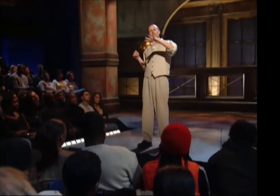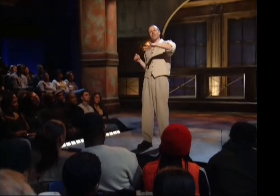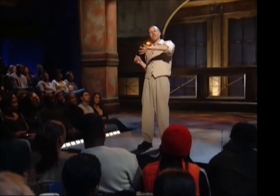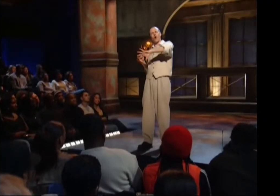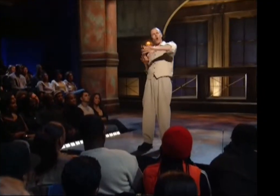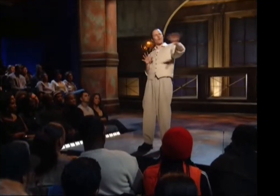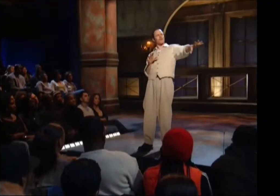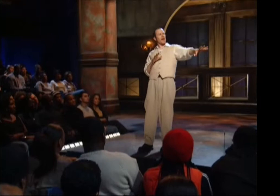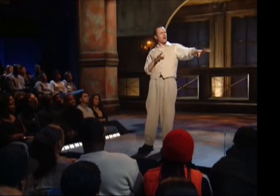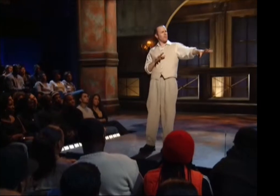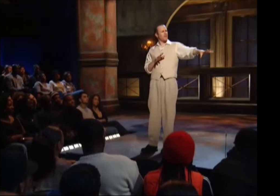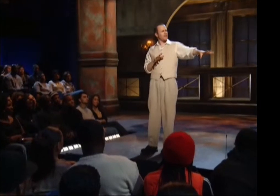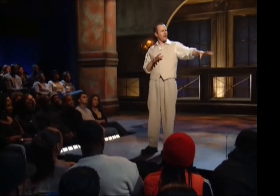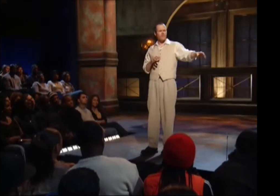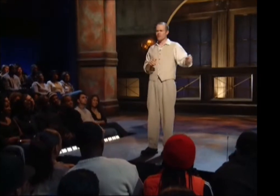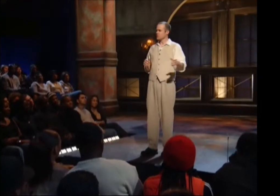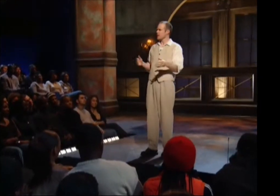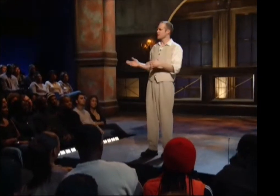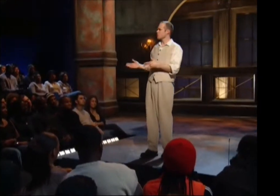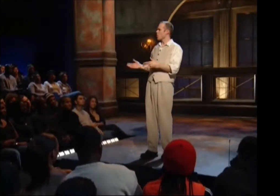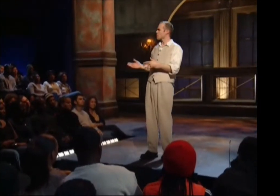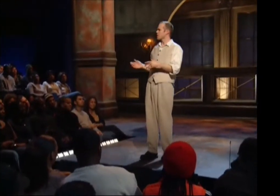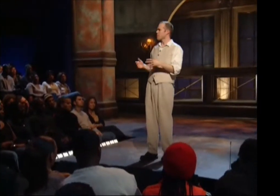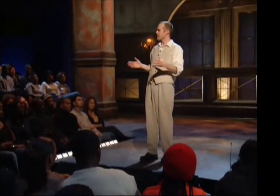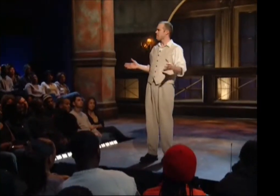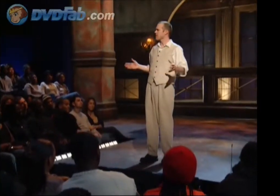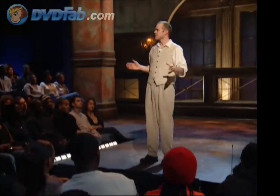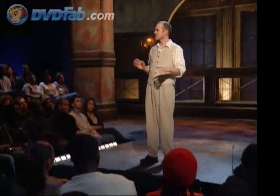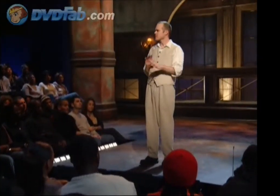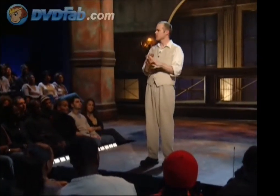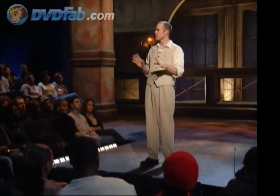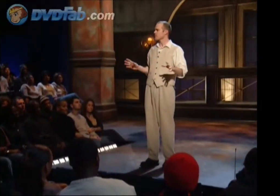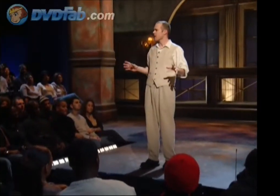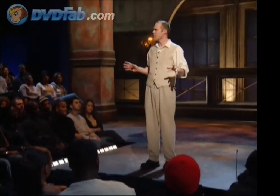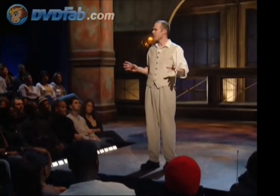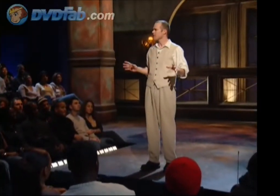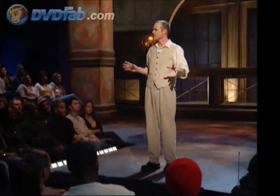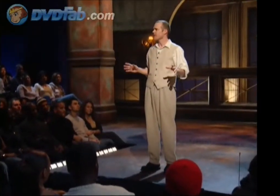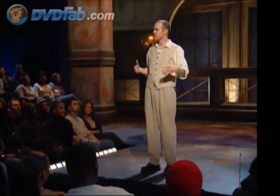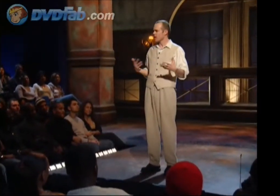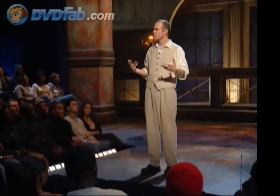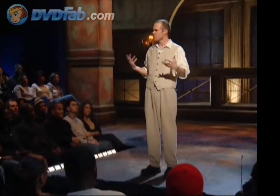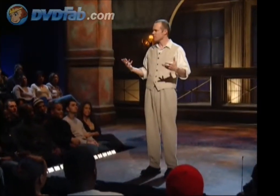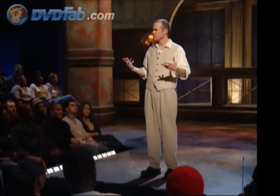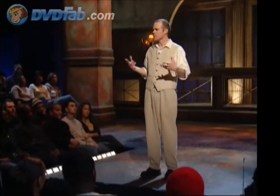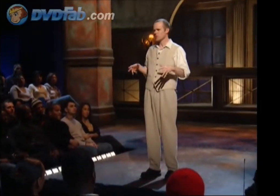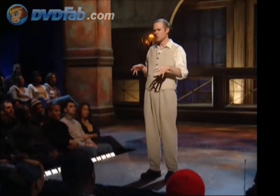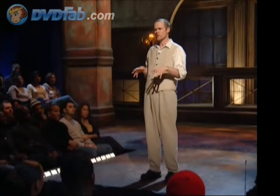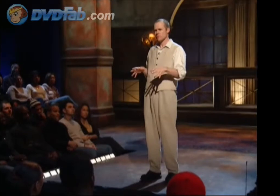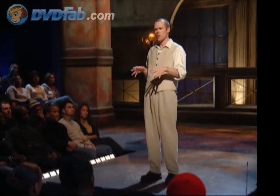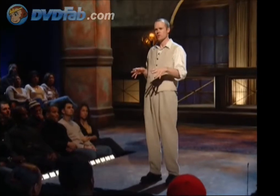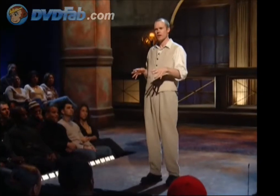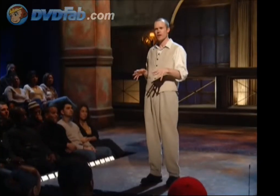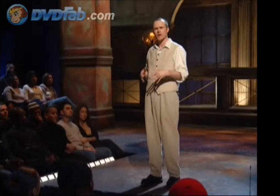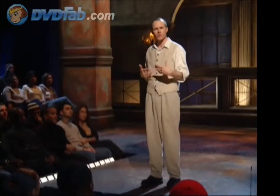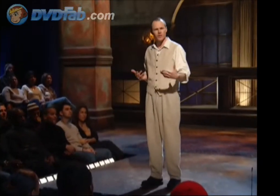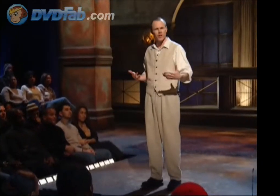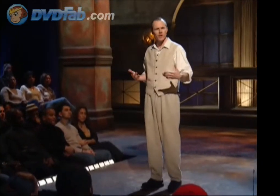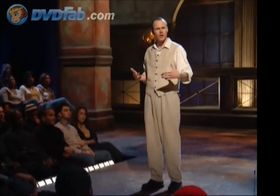kids only write about being deaf. Others make a joke, some make a mention, some ignore the topic altogether. Not too different from the choices poets make here with gender or